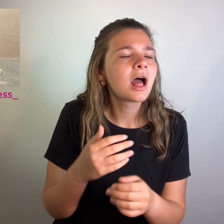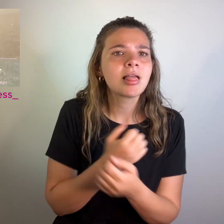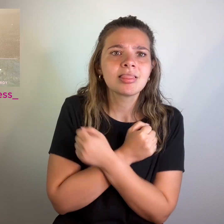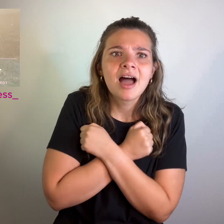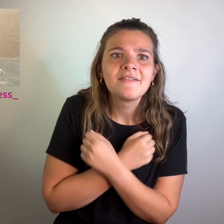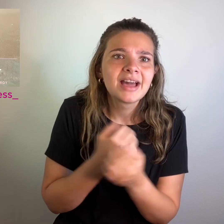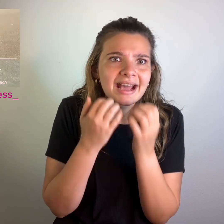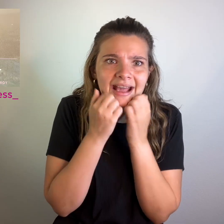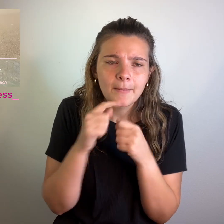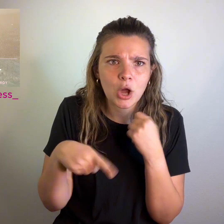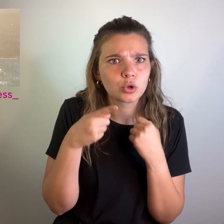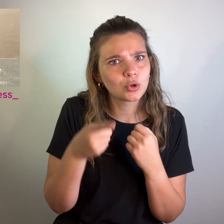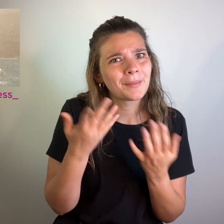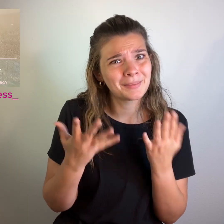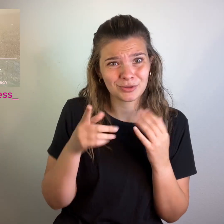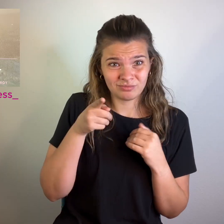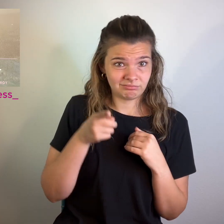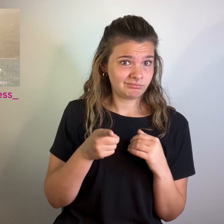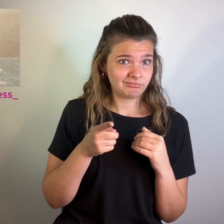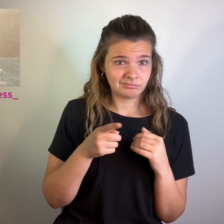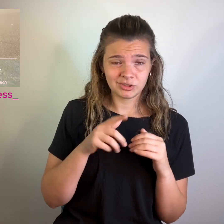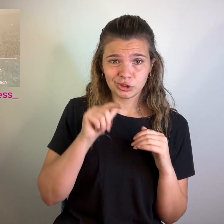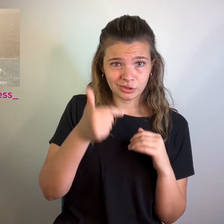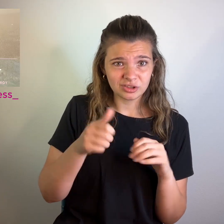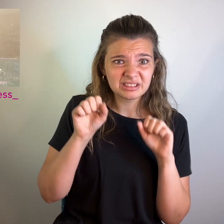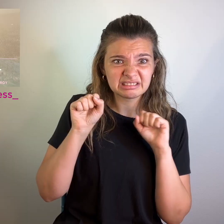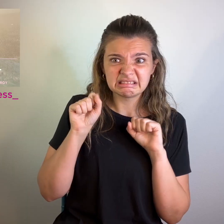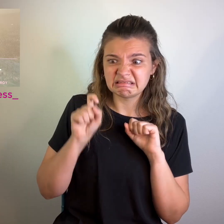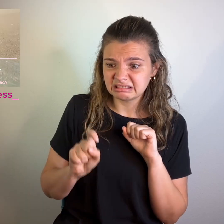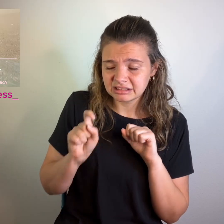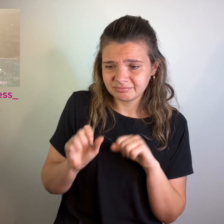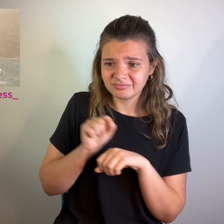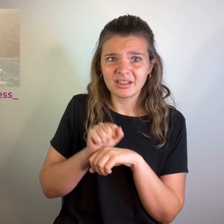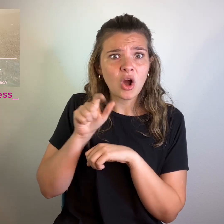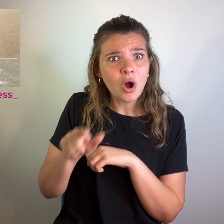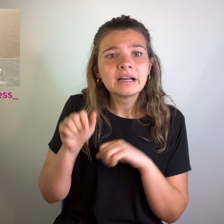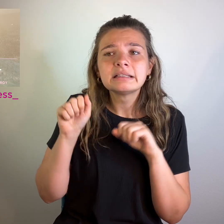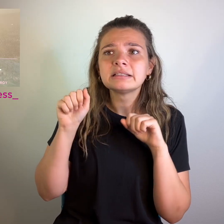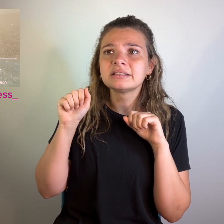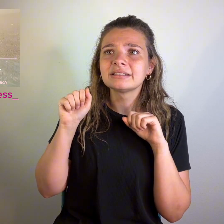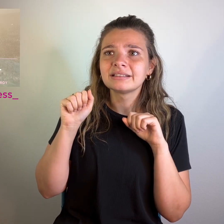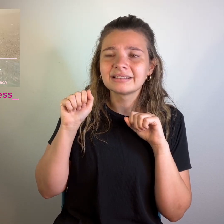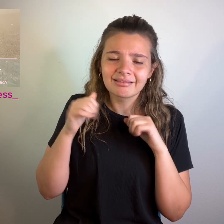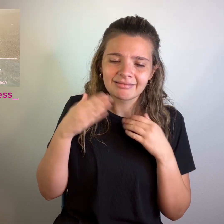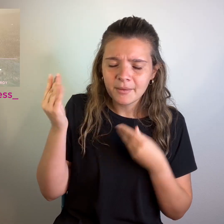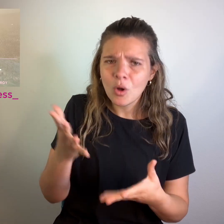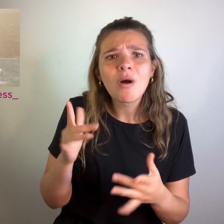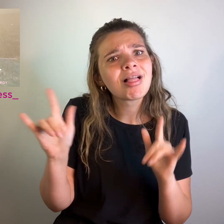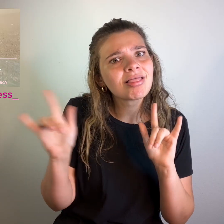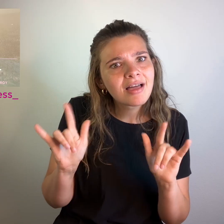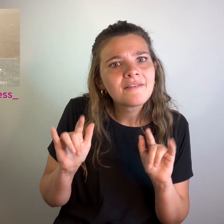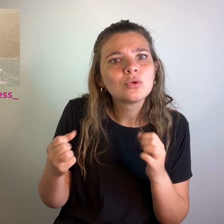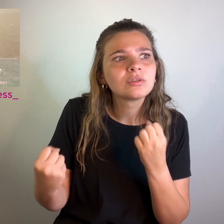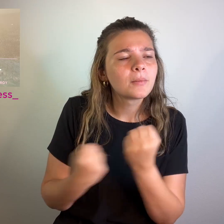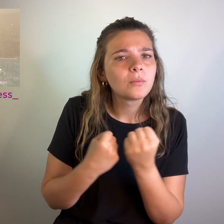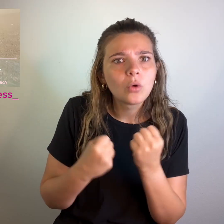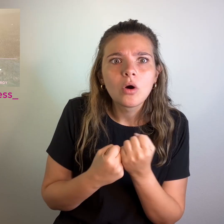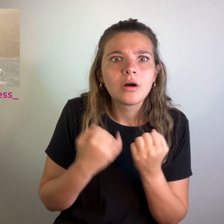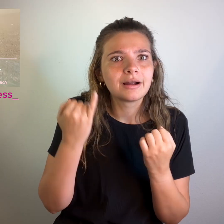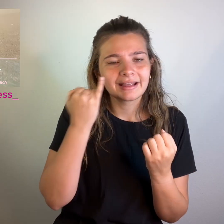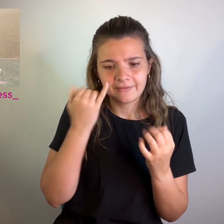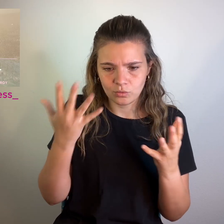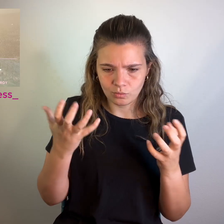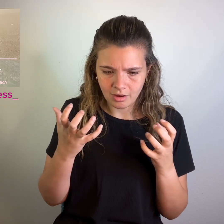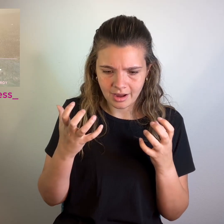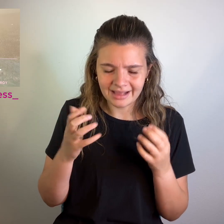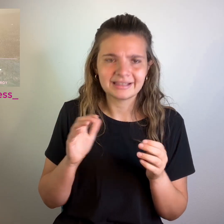extra call, or maybe it takes you joining the program, joining Confident AF and being like, I'm putting myself in the room. I want more friendships. I'm going to join this free masterclass.